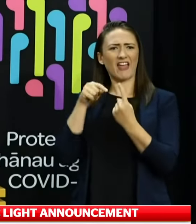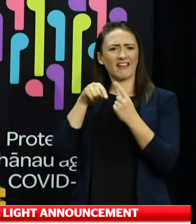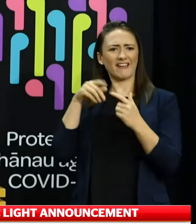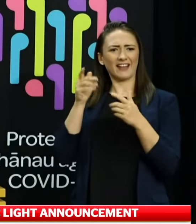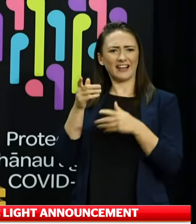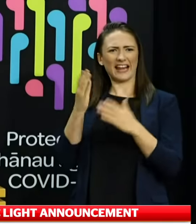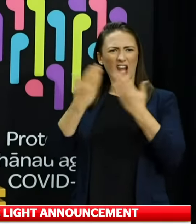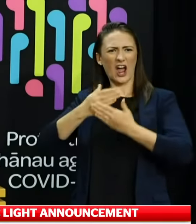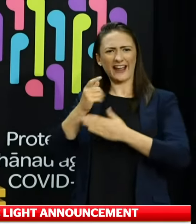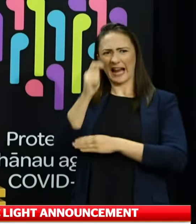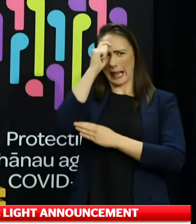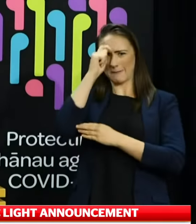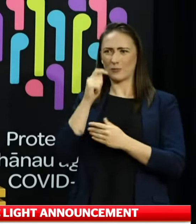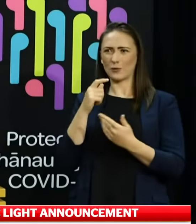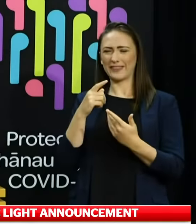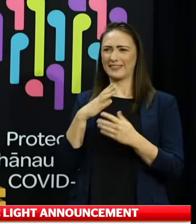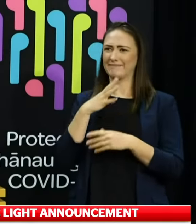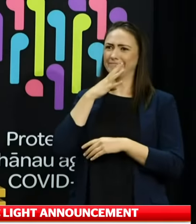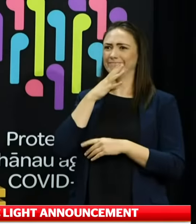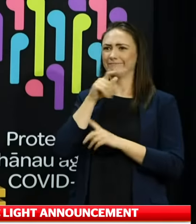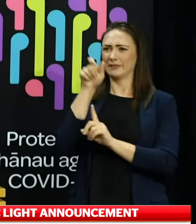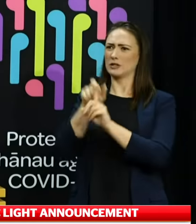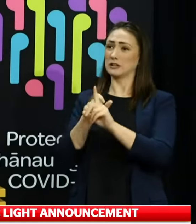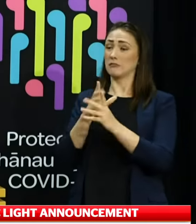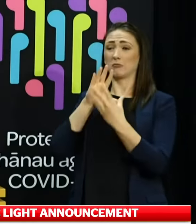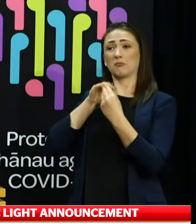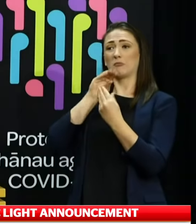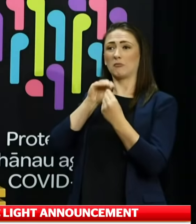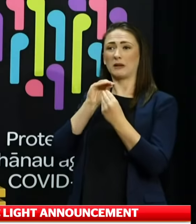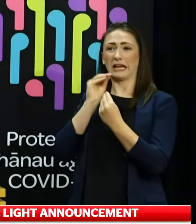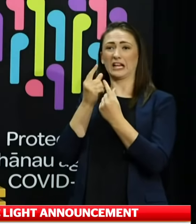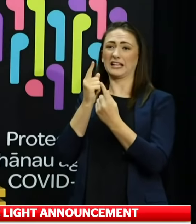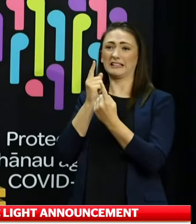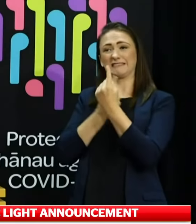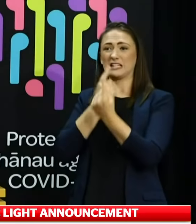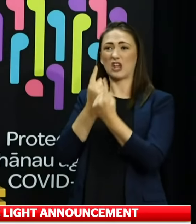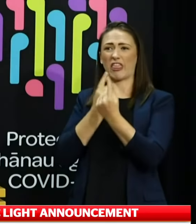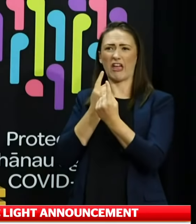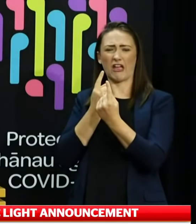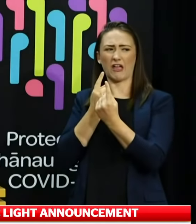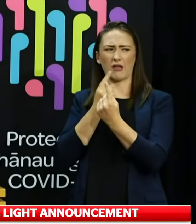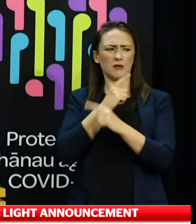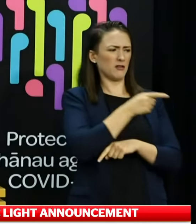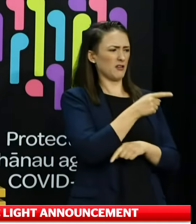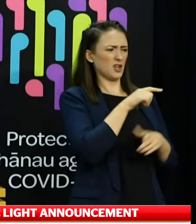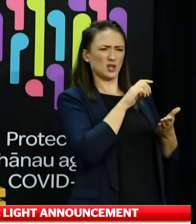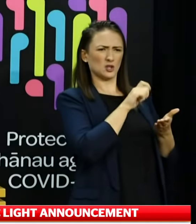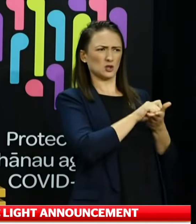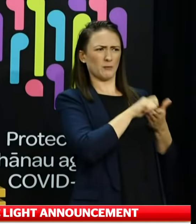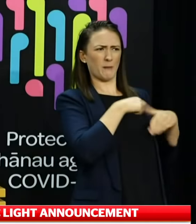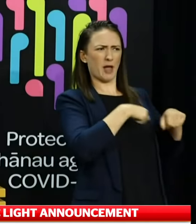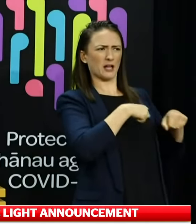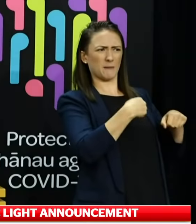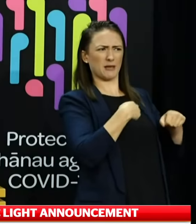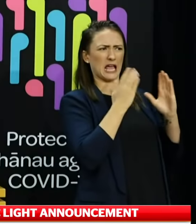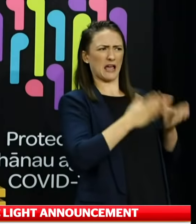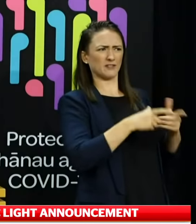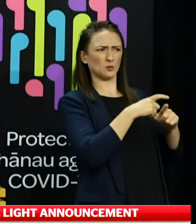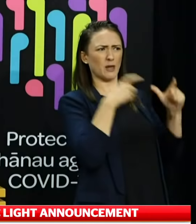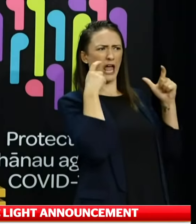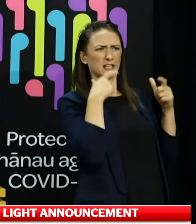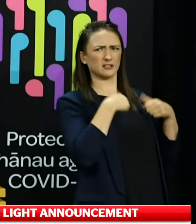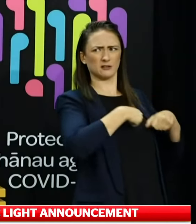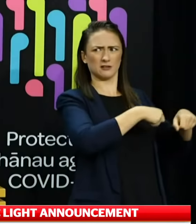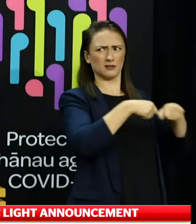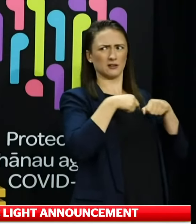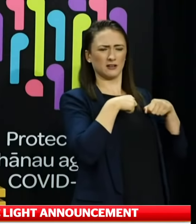That is correct. Where is your logic on that? Ultimately, it's a question of volume. There are going to be fewer. There are going to be a lot more people in the supermarket